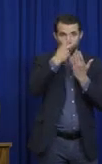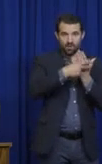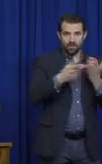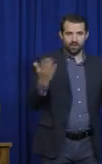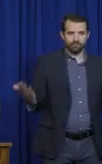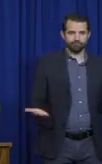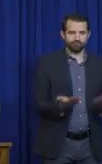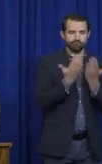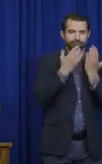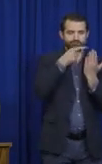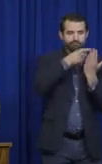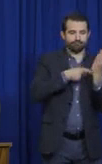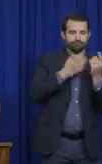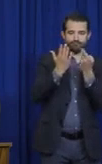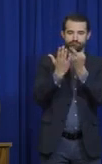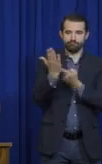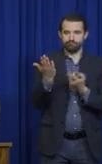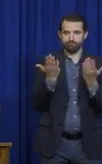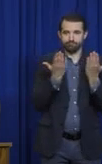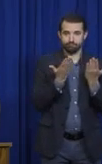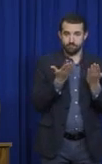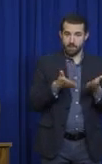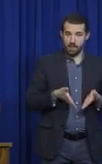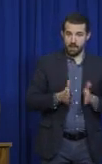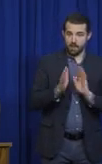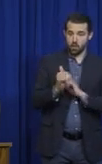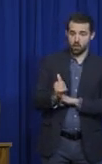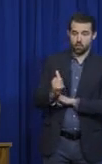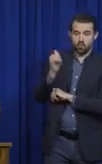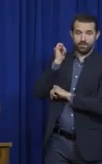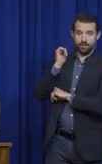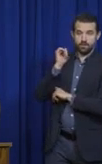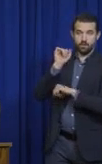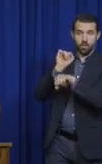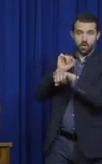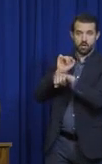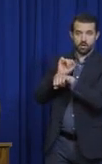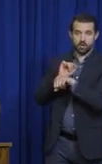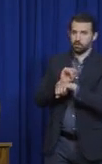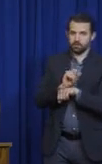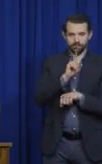that allows people to refuse suitable work. So if your employer is